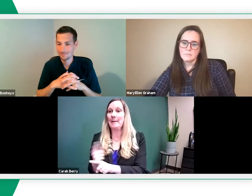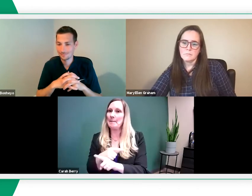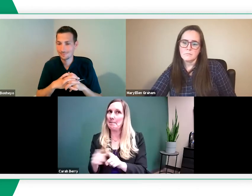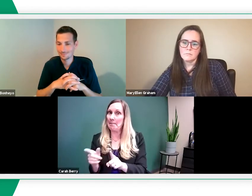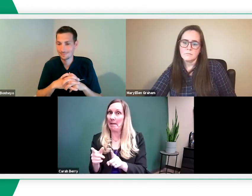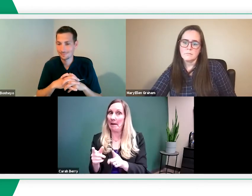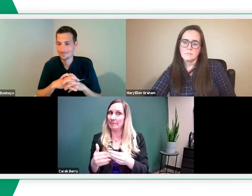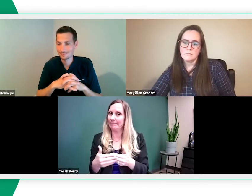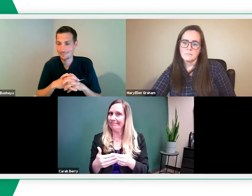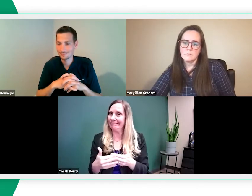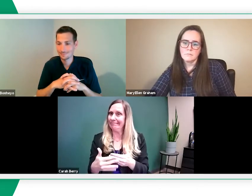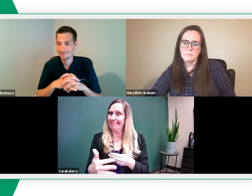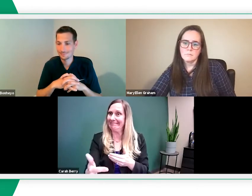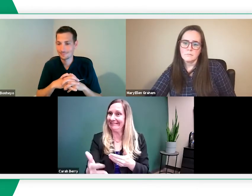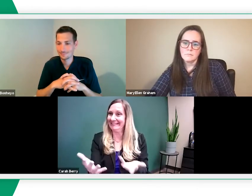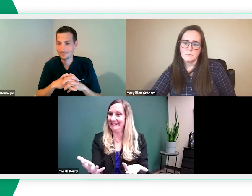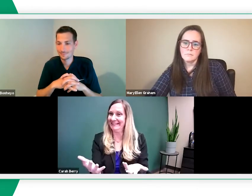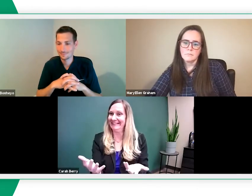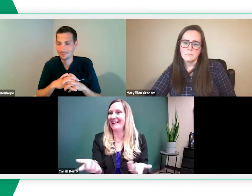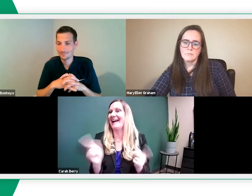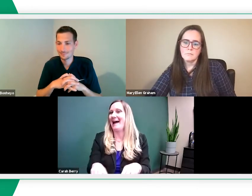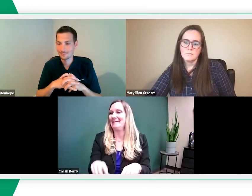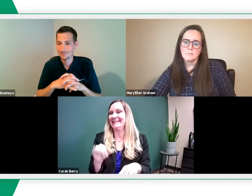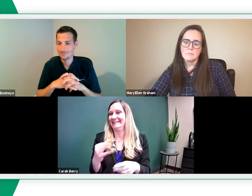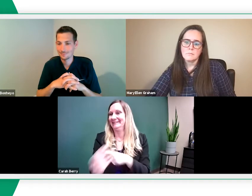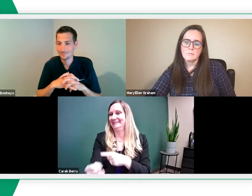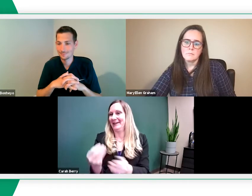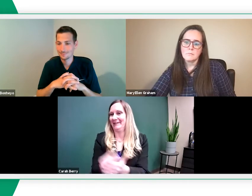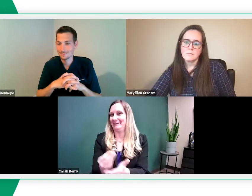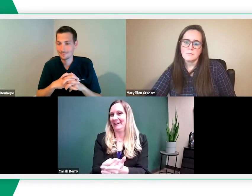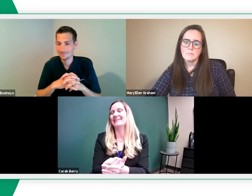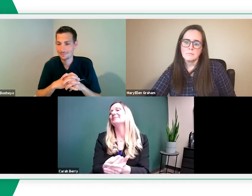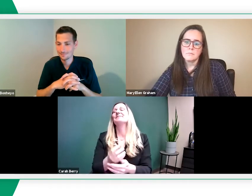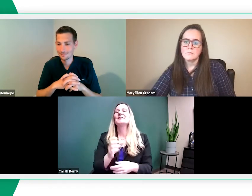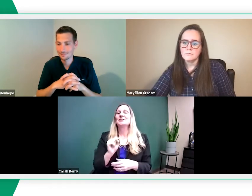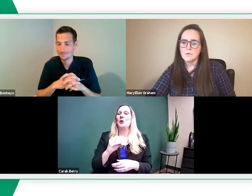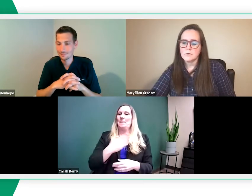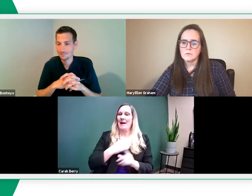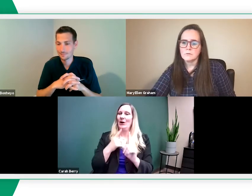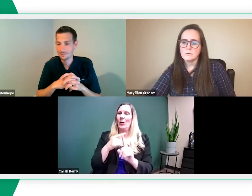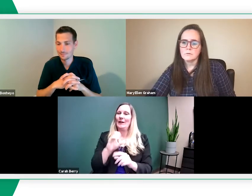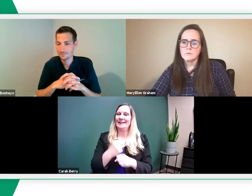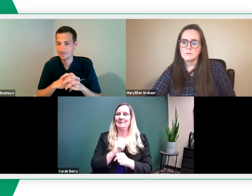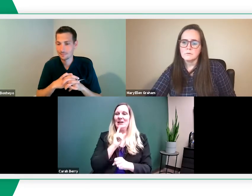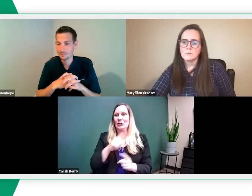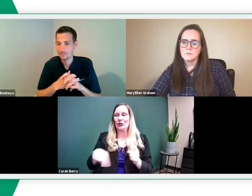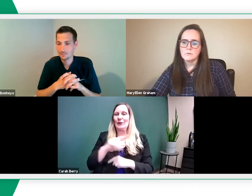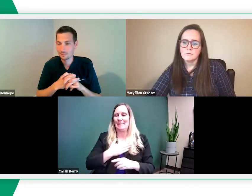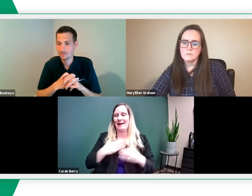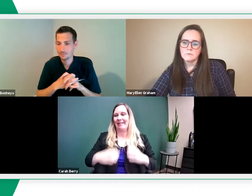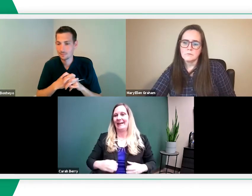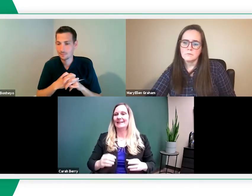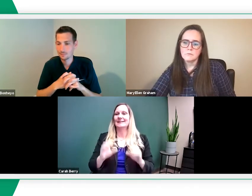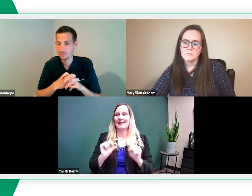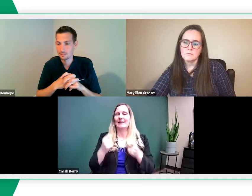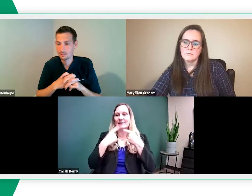Because, anybody could retire tomorrow if they wanted to, but then what's going to happen in the next year and when all the money is run out?